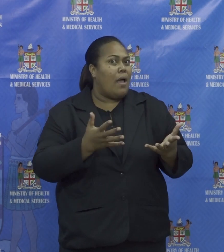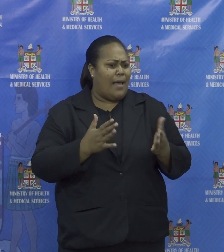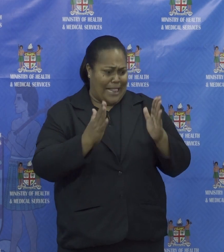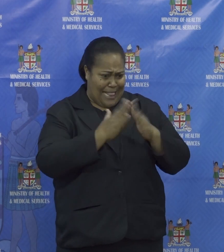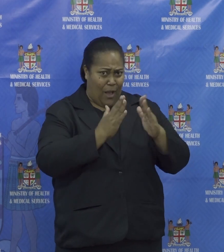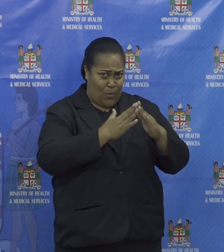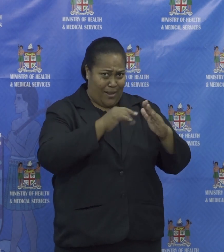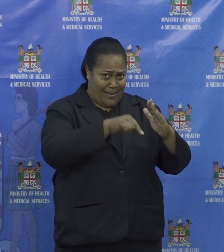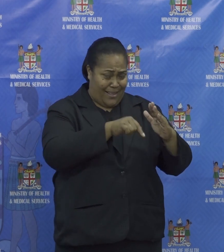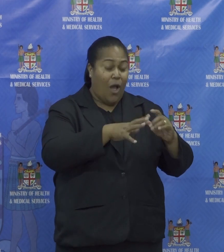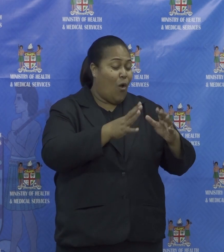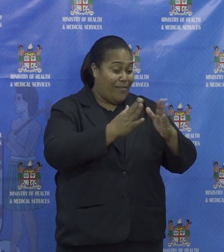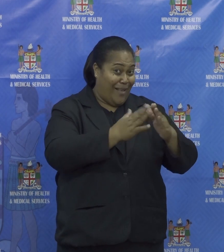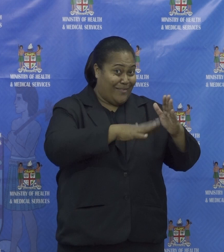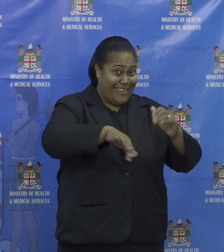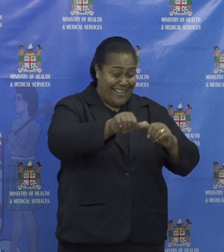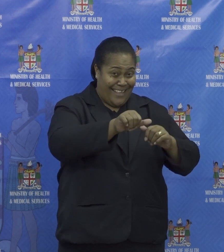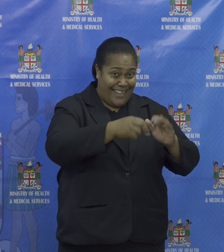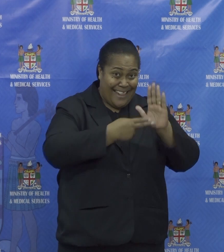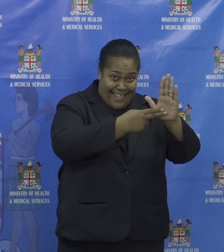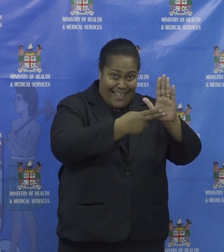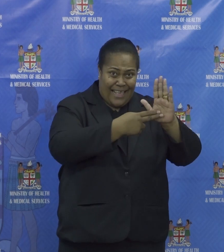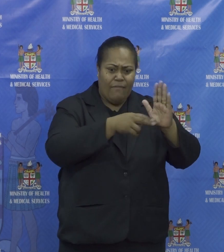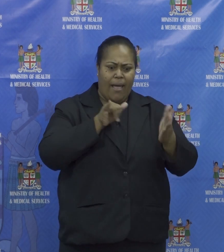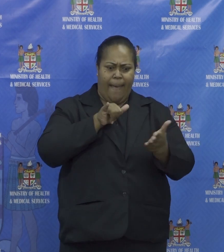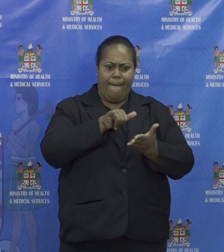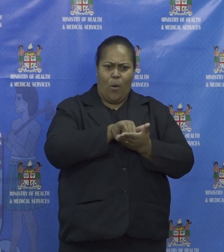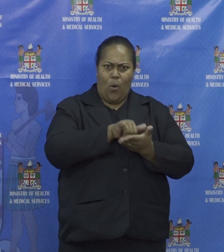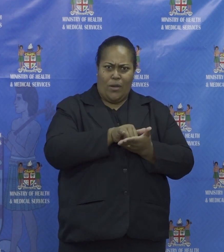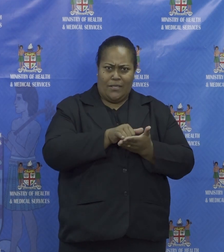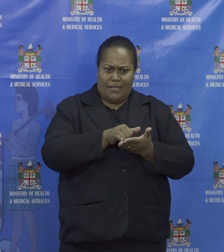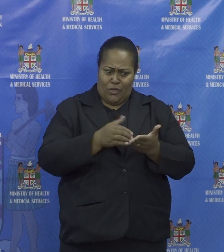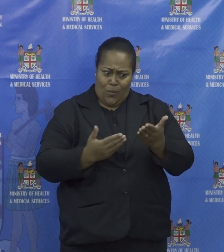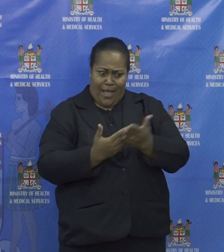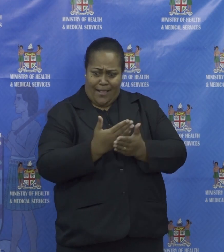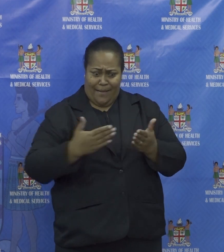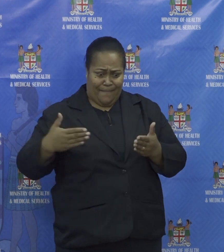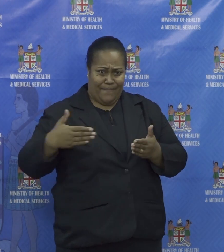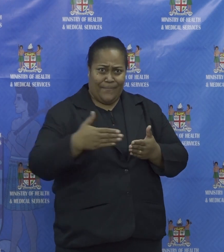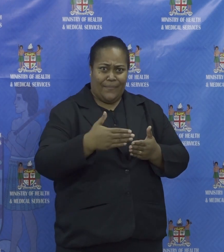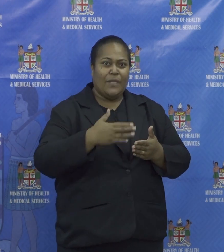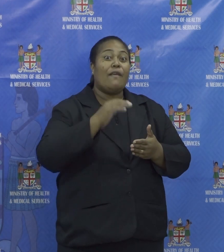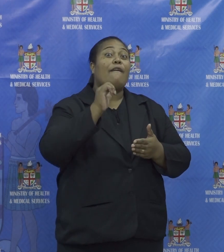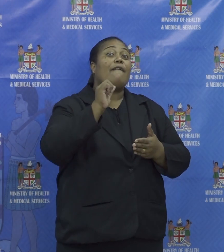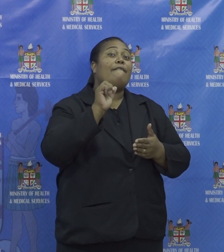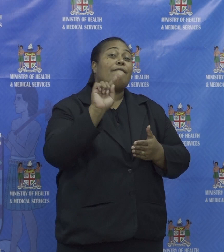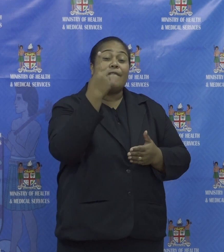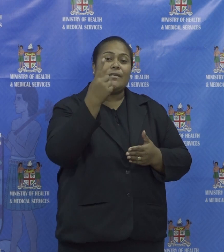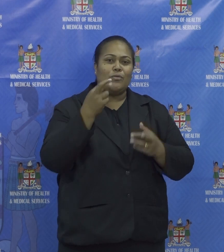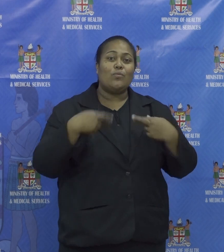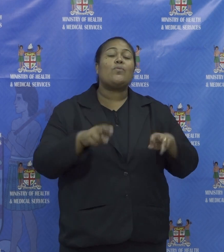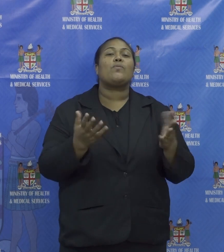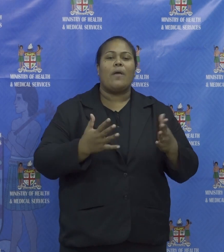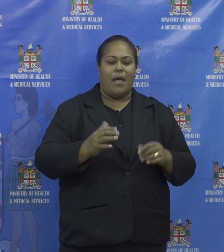town from the airport end. It is the first road on the right. And